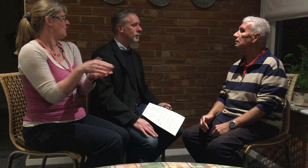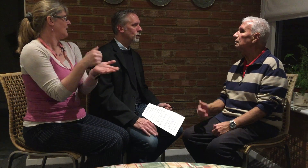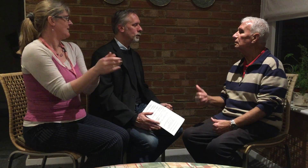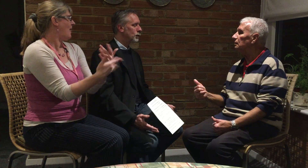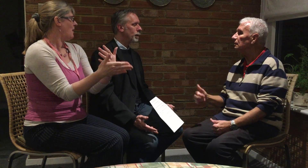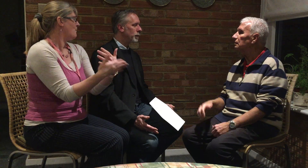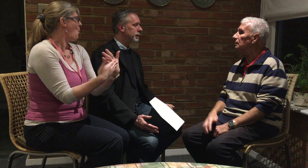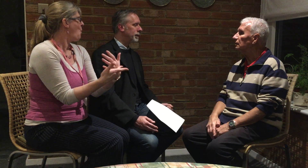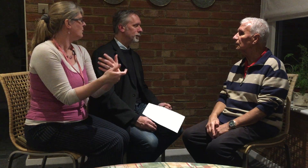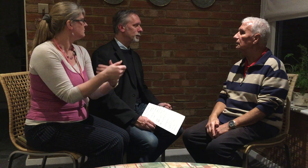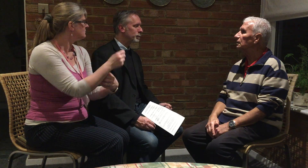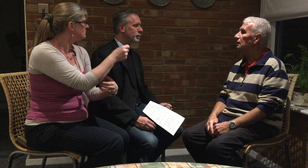Does that make sense?